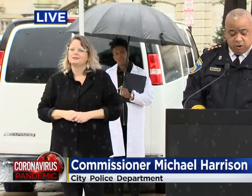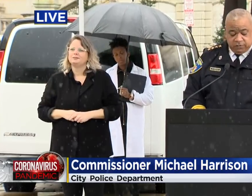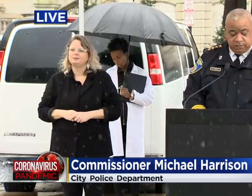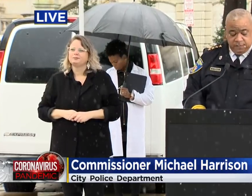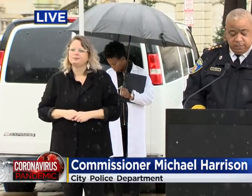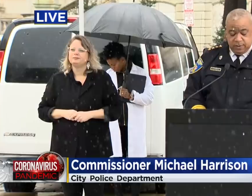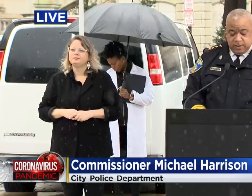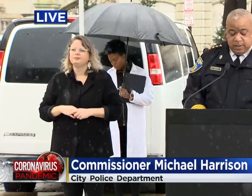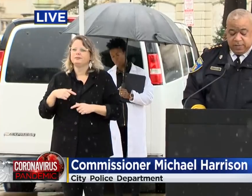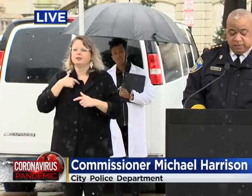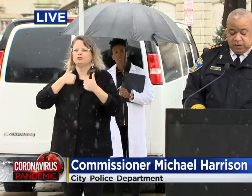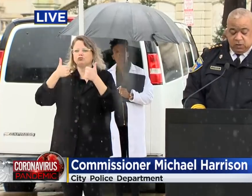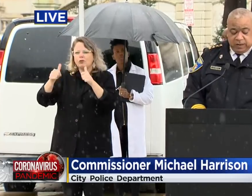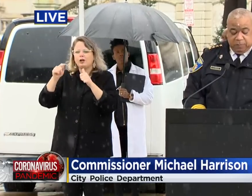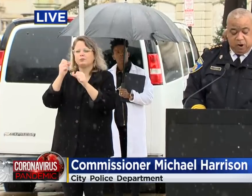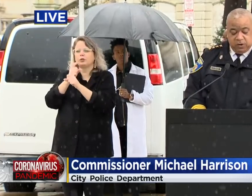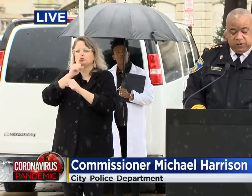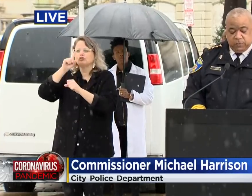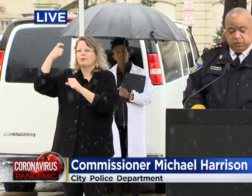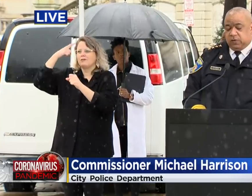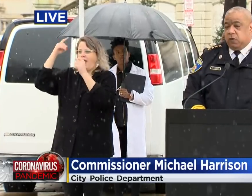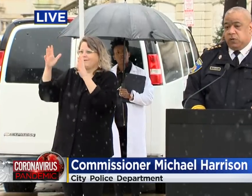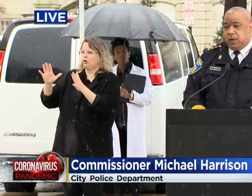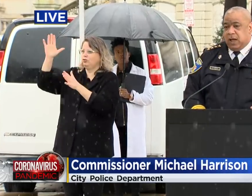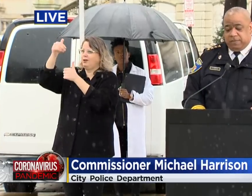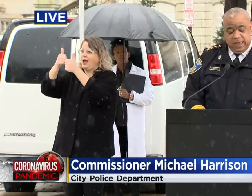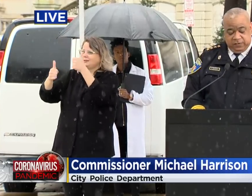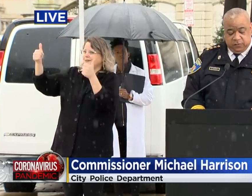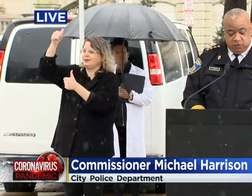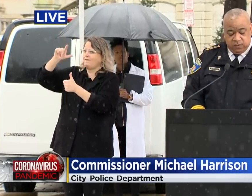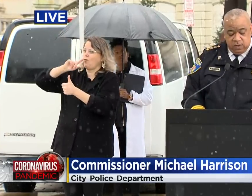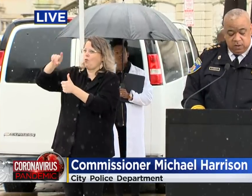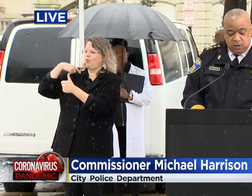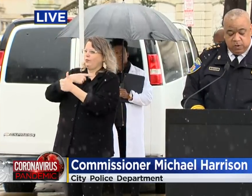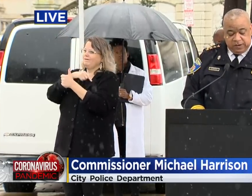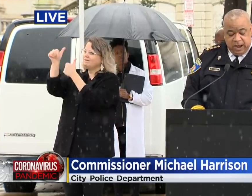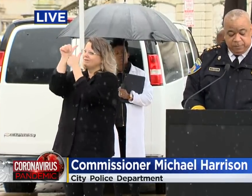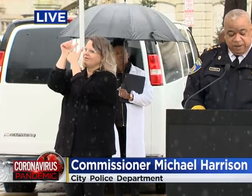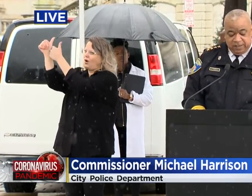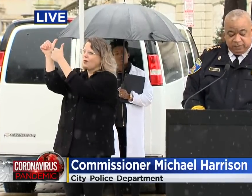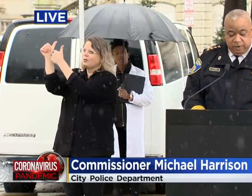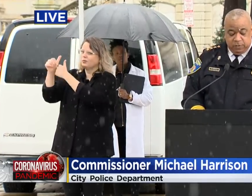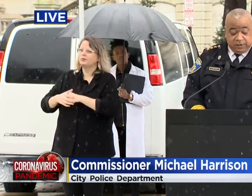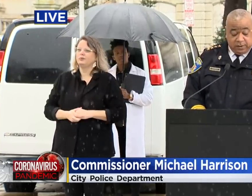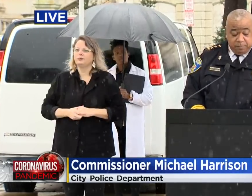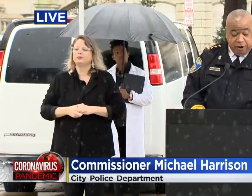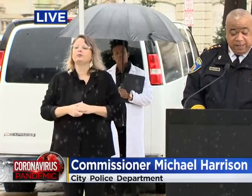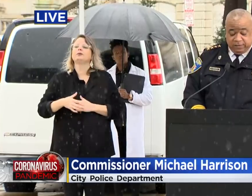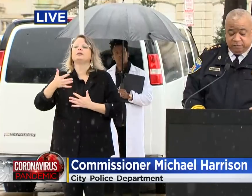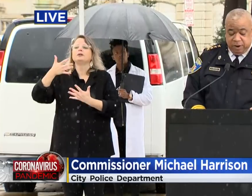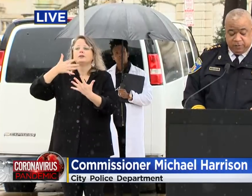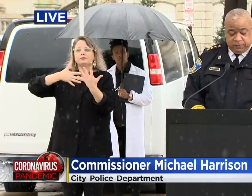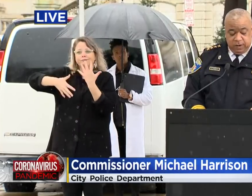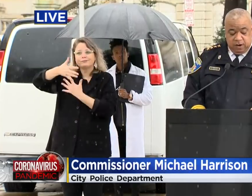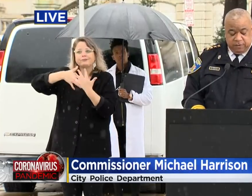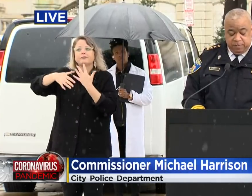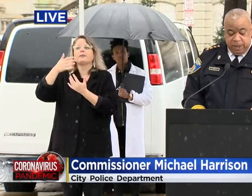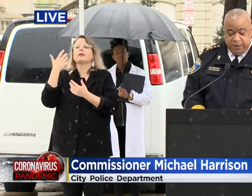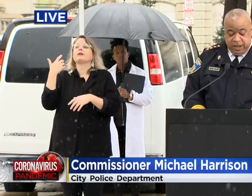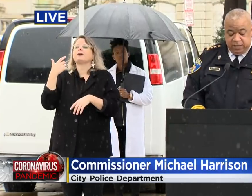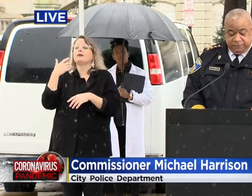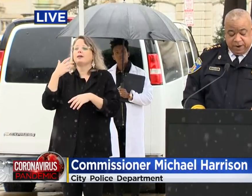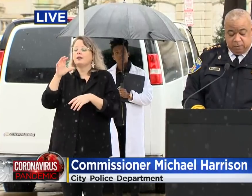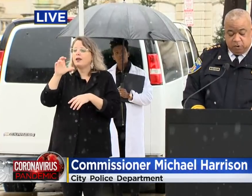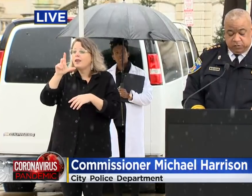executive orders. This includes our partnership with the Social Club Task Force, which comprises members from